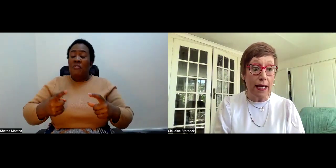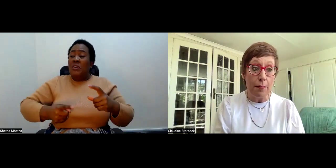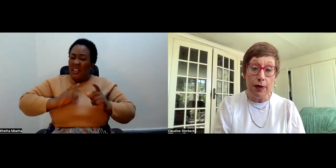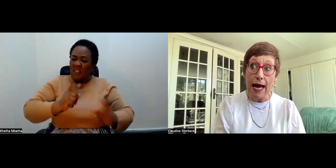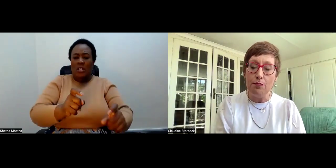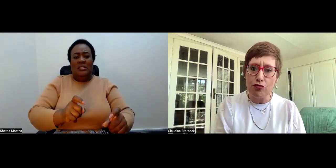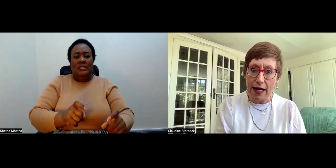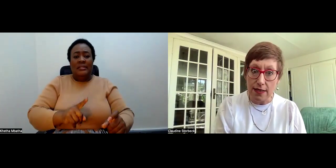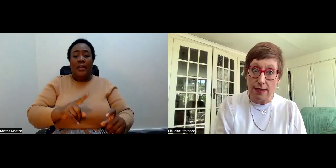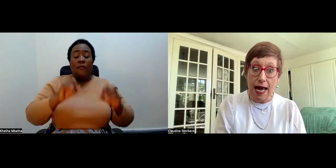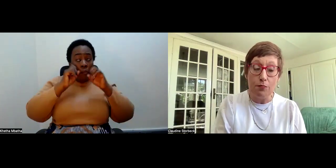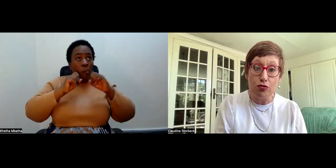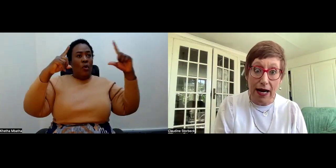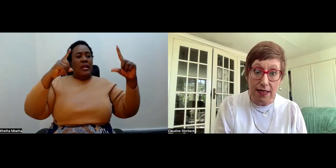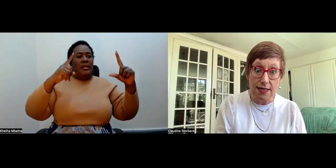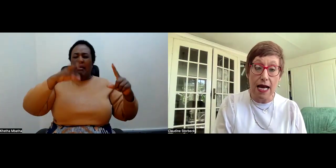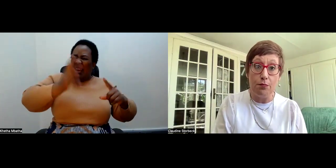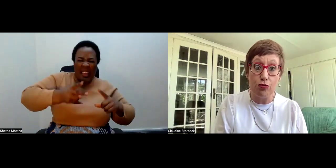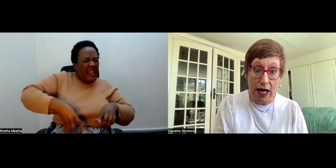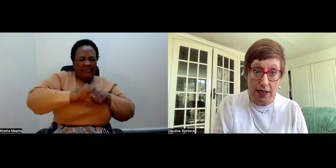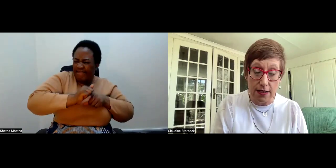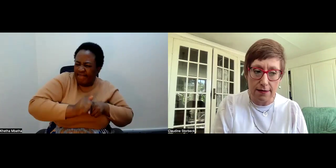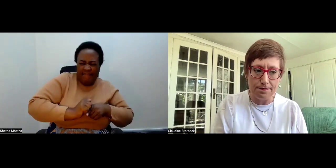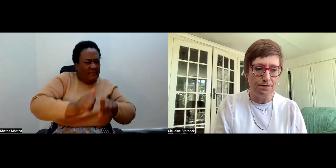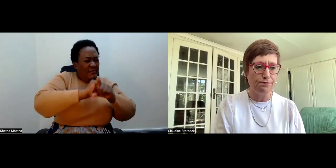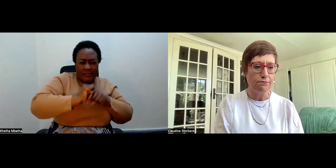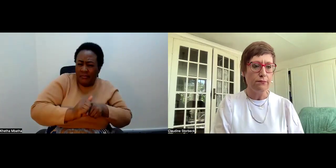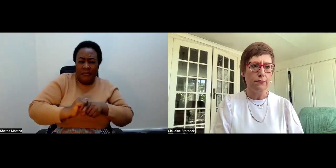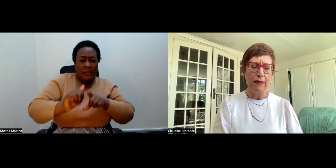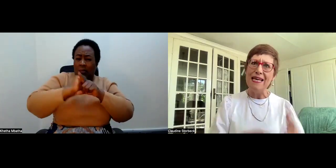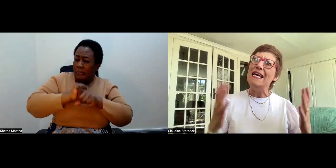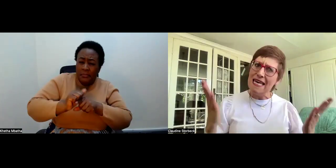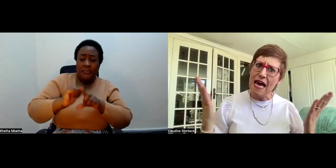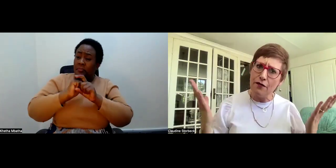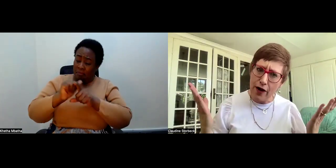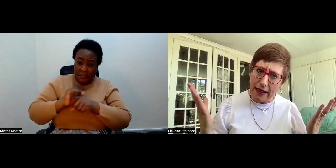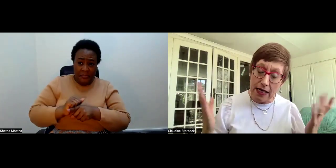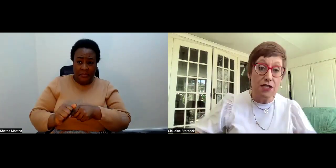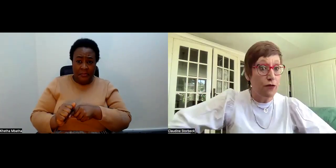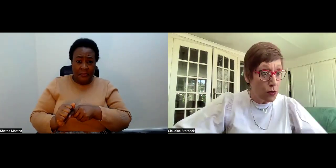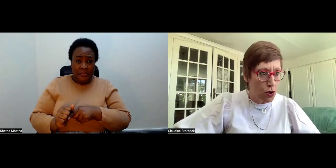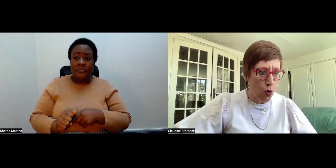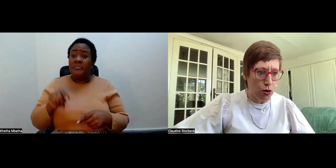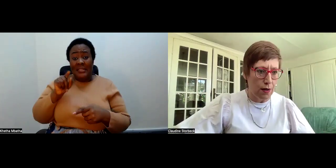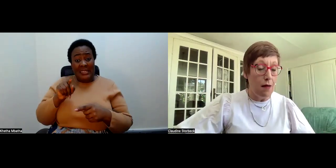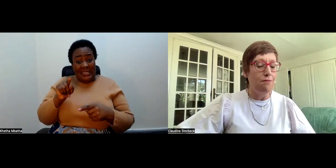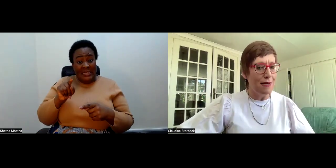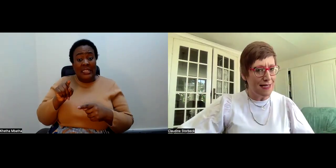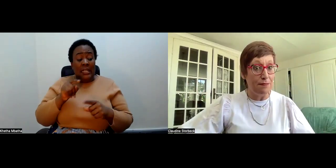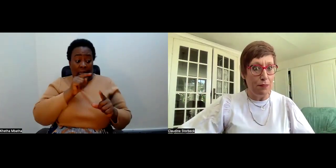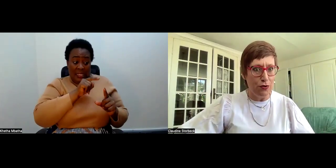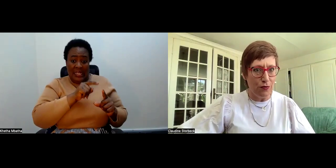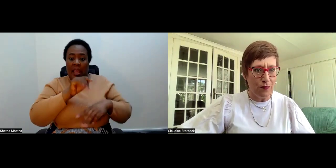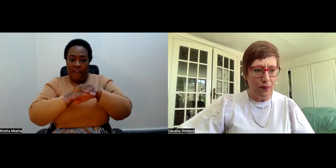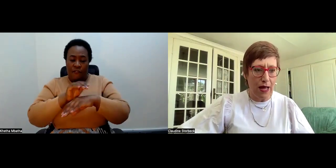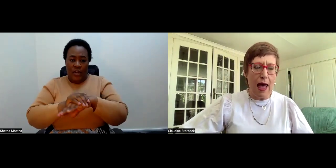he would wake up and practice and practice and practice. He had a friend, and his friend was called